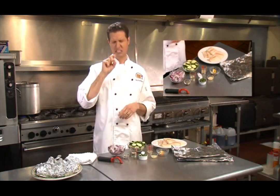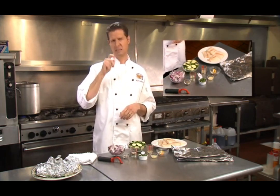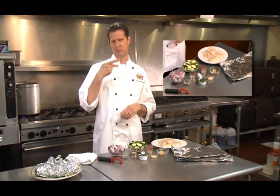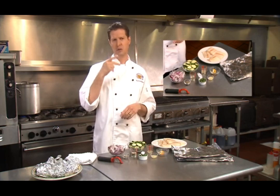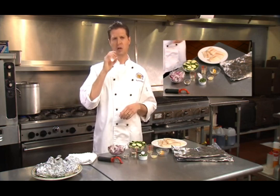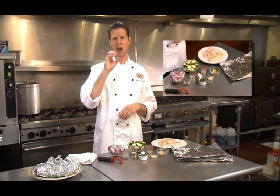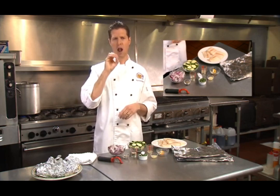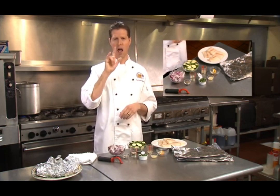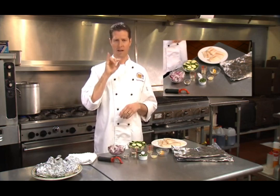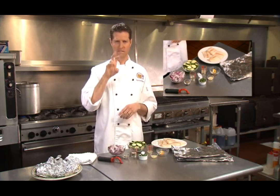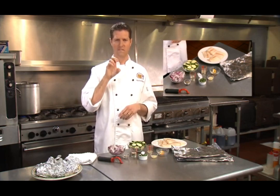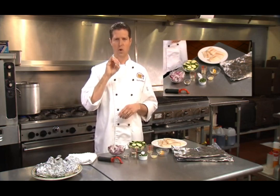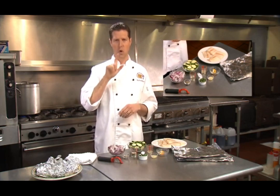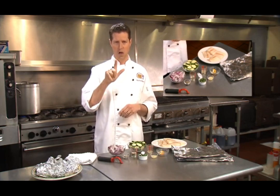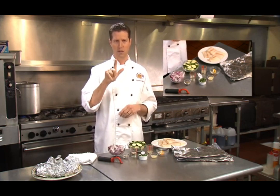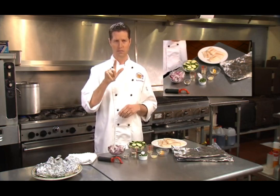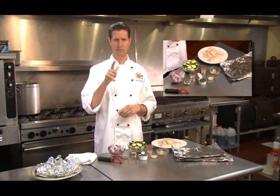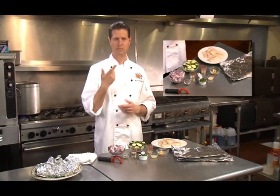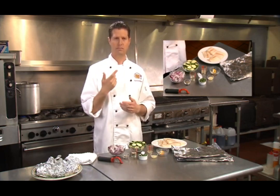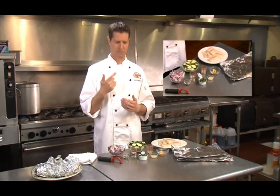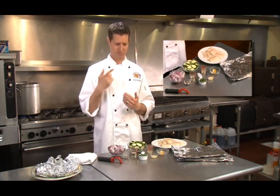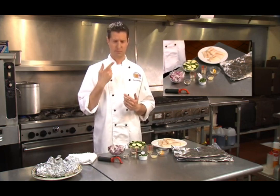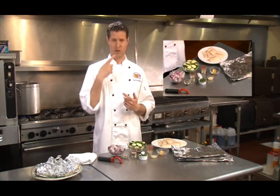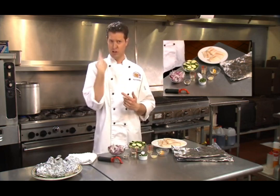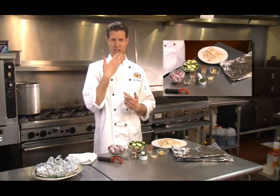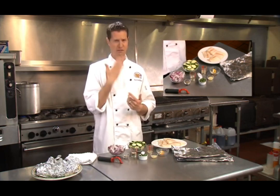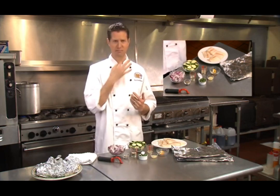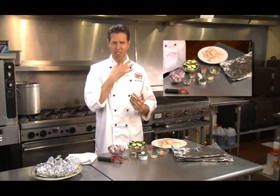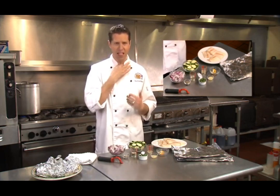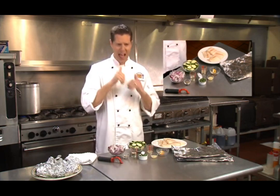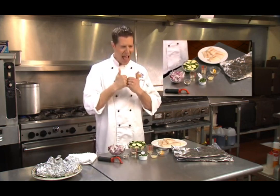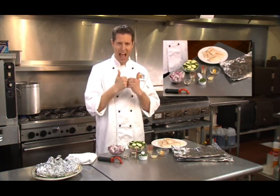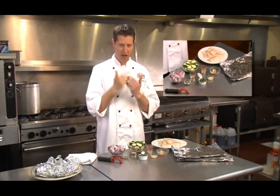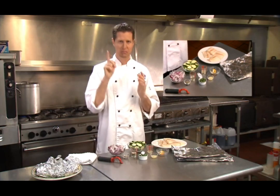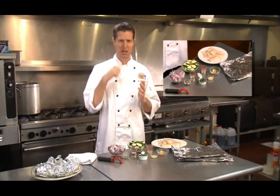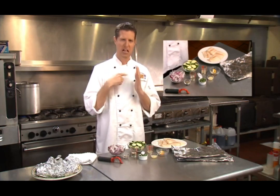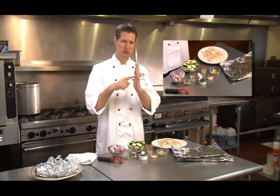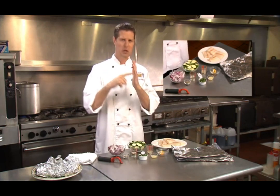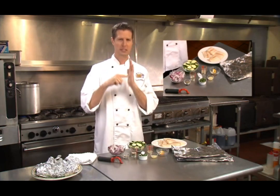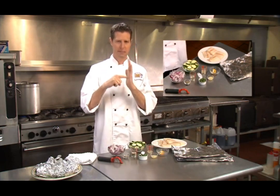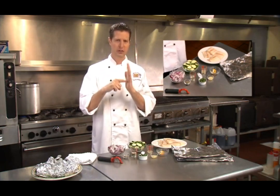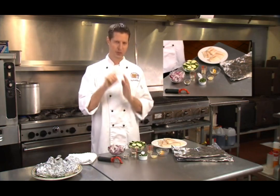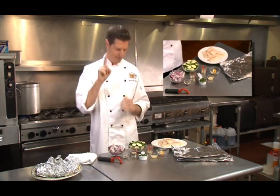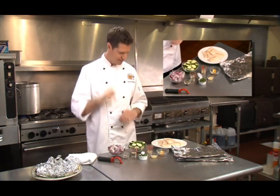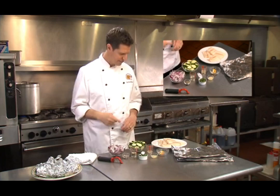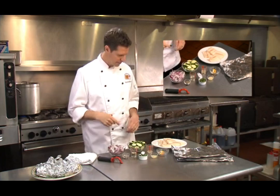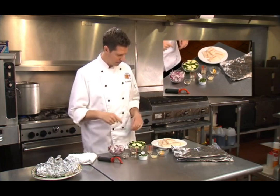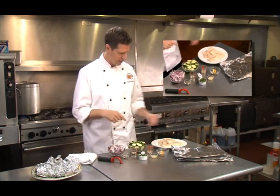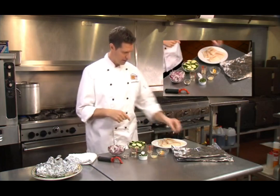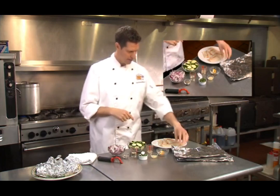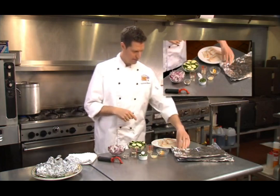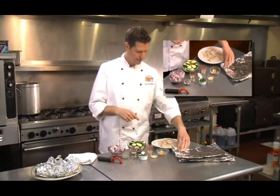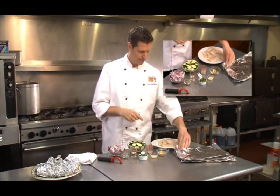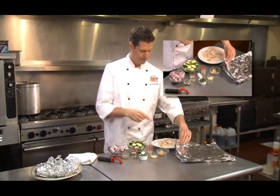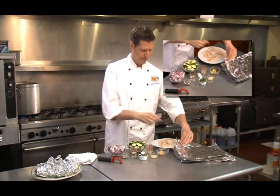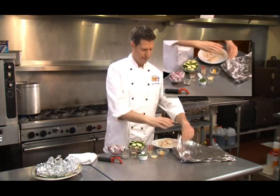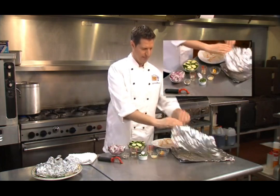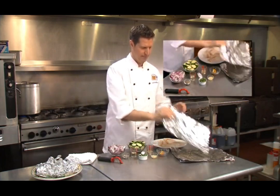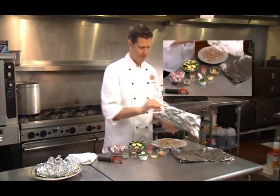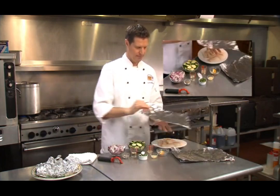Top with 2 teaspoons of olive oil. It looks good. Do you want to know how to make this? I'll show you a